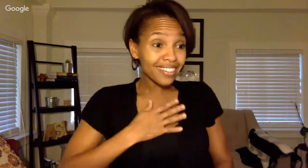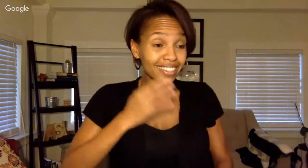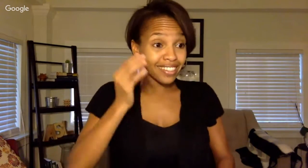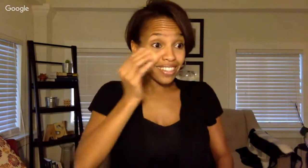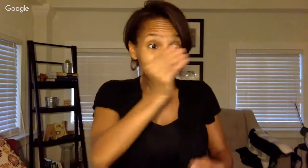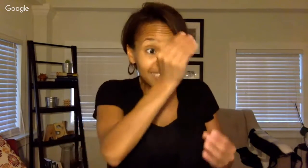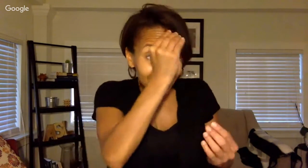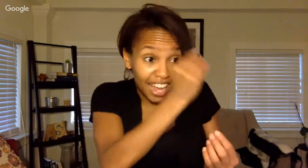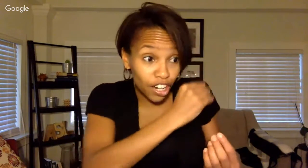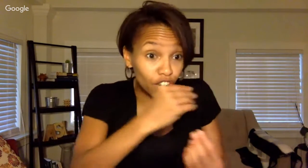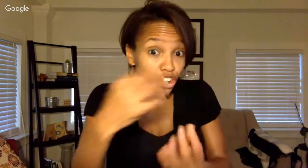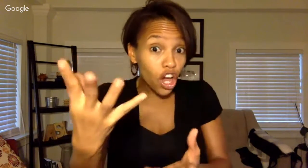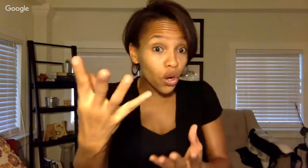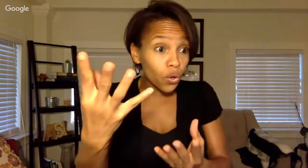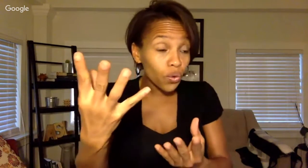Please let her know,